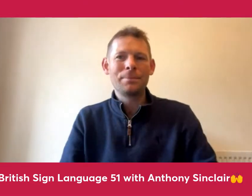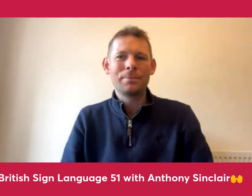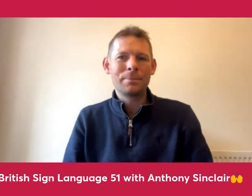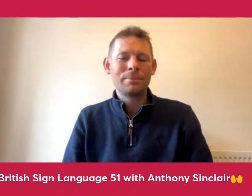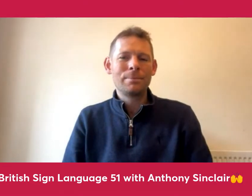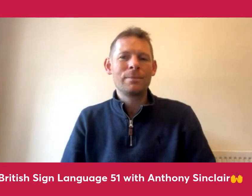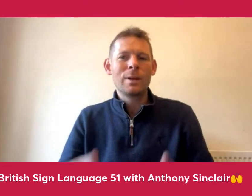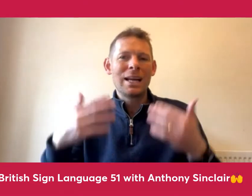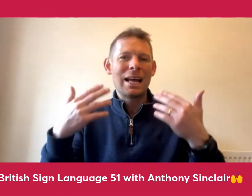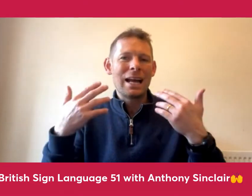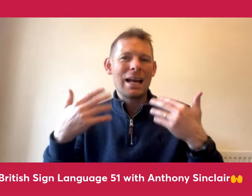An amazing time.